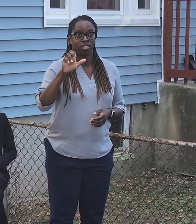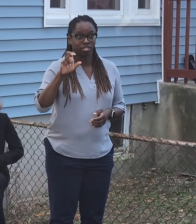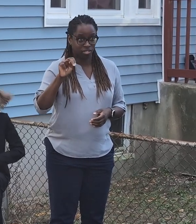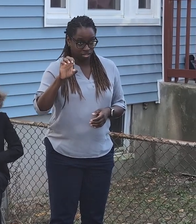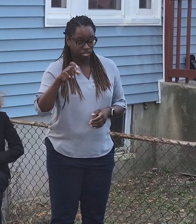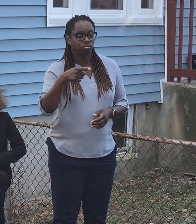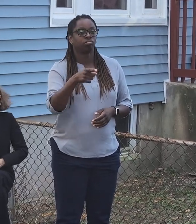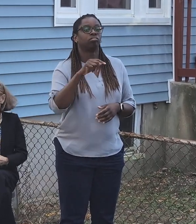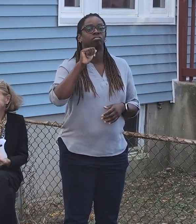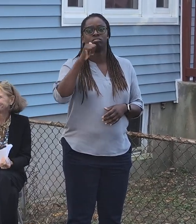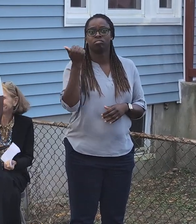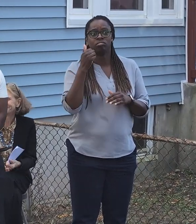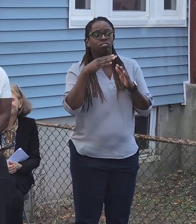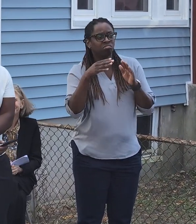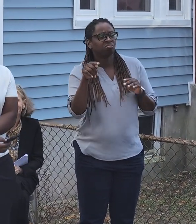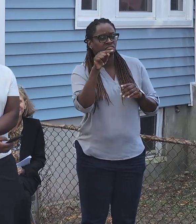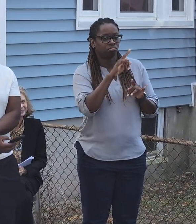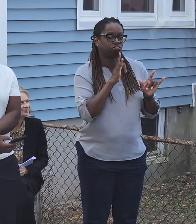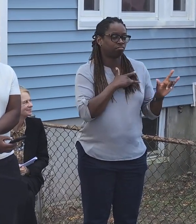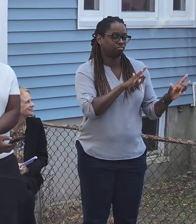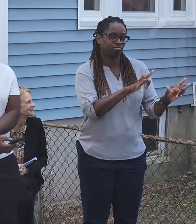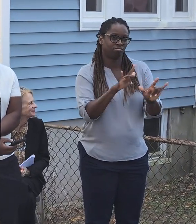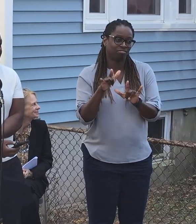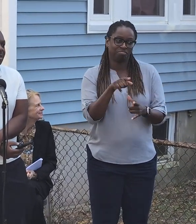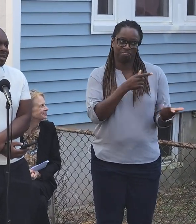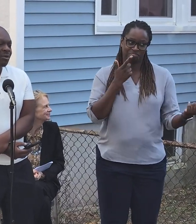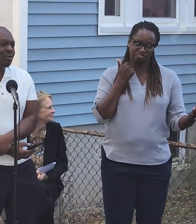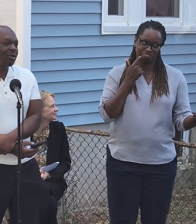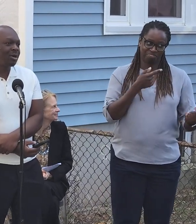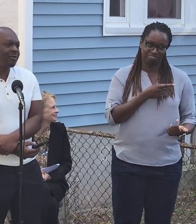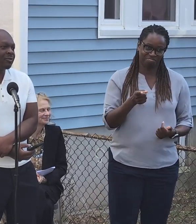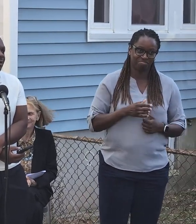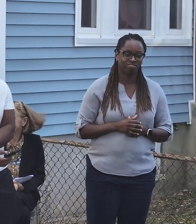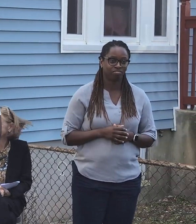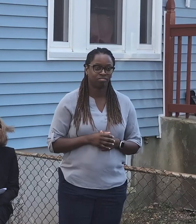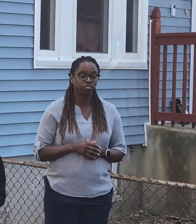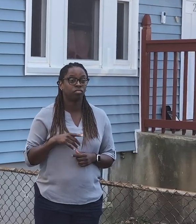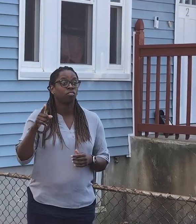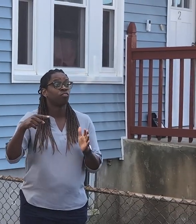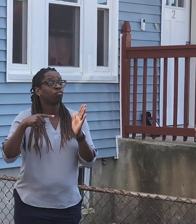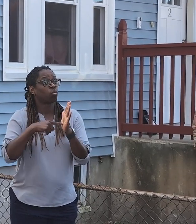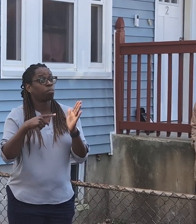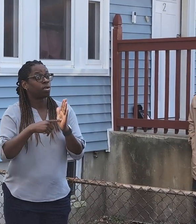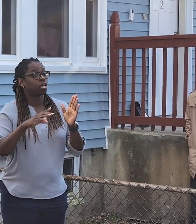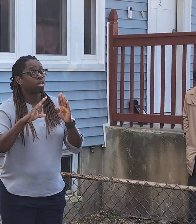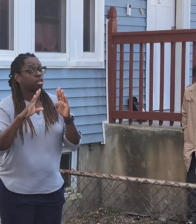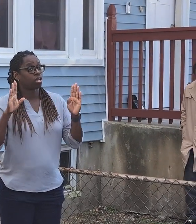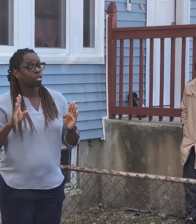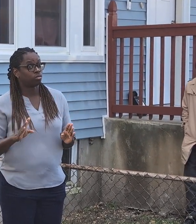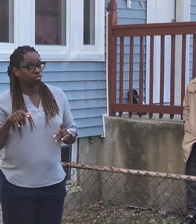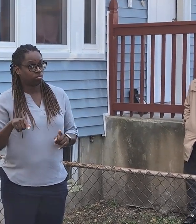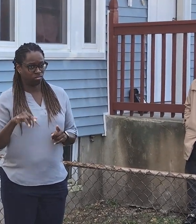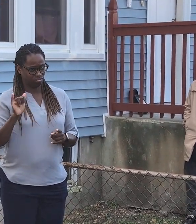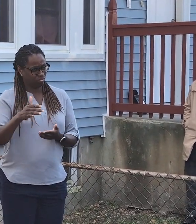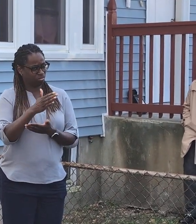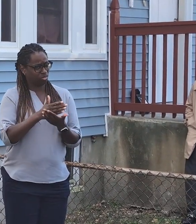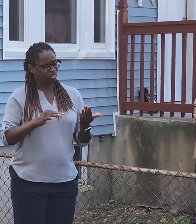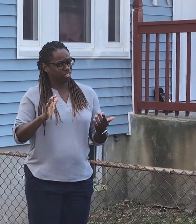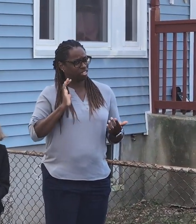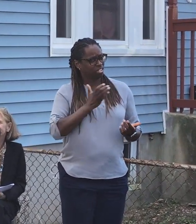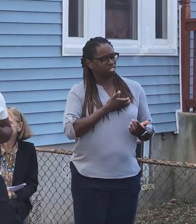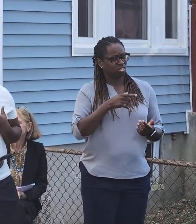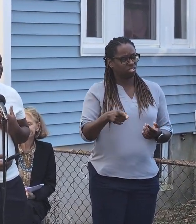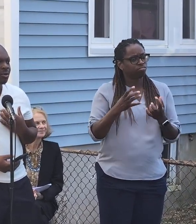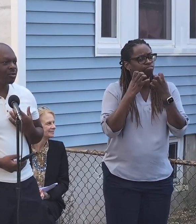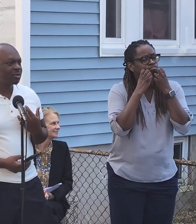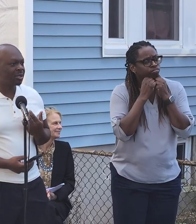everything that you guys do as well. Affordable housing is at the core of our belief. My name is Adla Vernon,